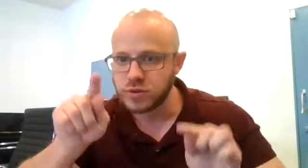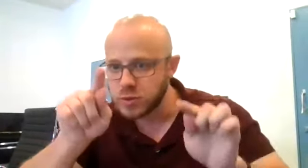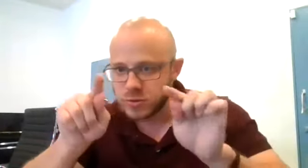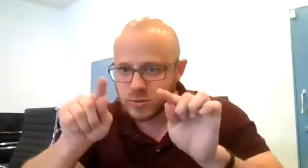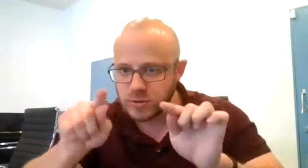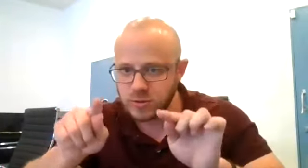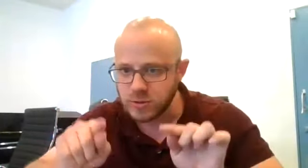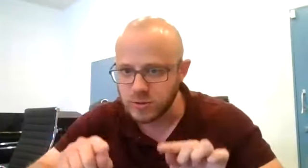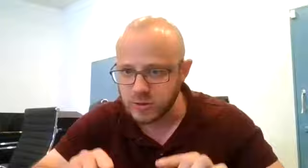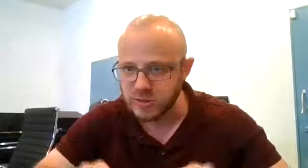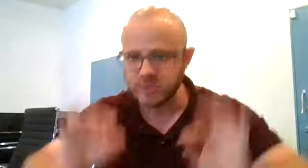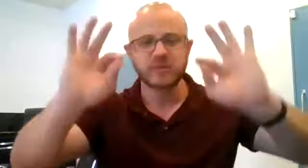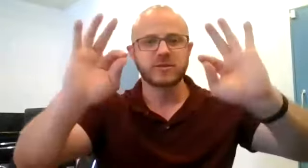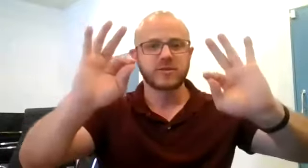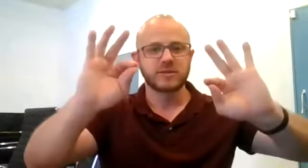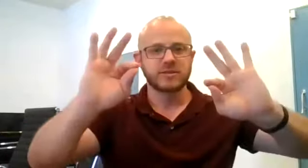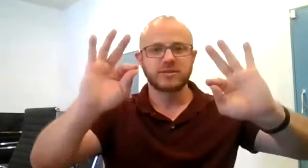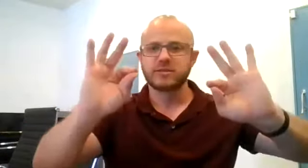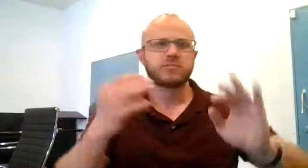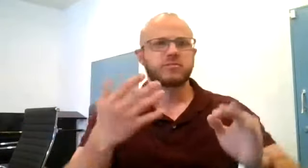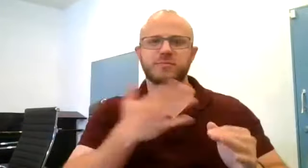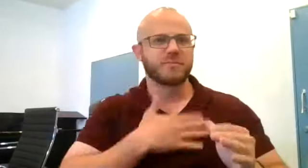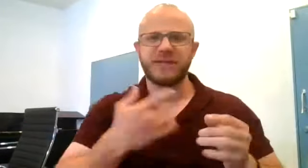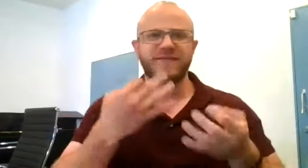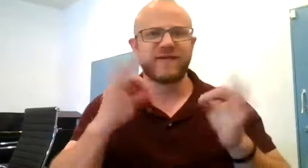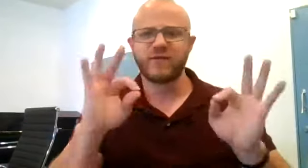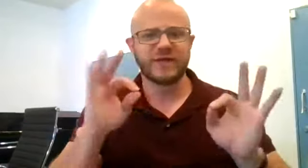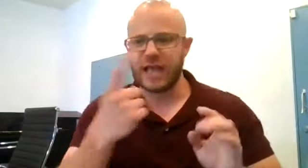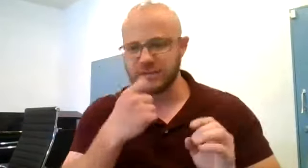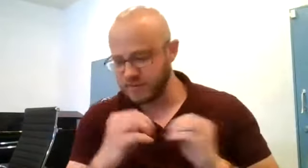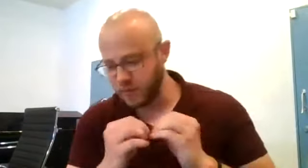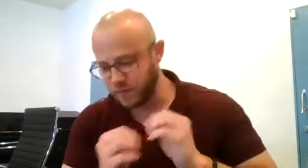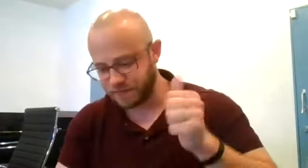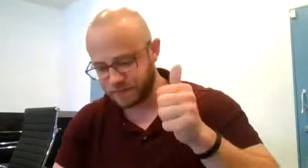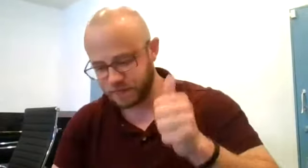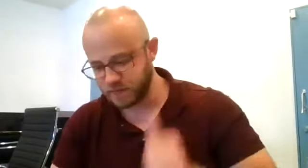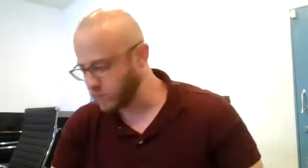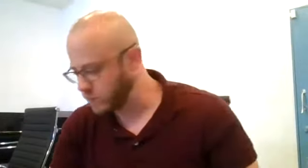Make sure I'm answering all the questions in the chat. Okay, I think please feel free to ask me more.